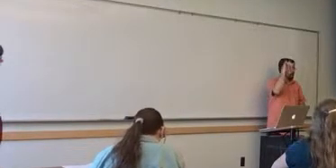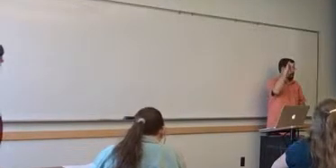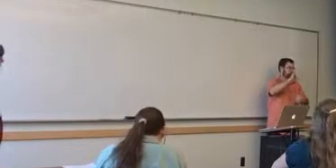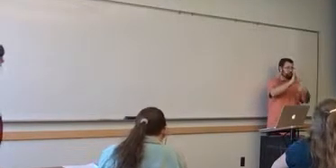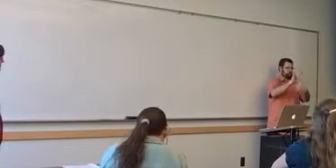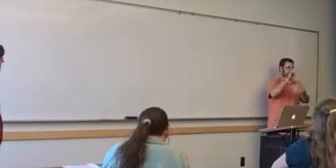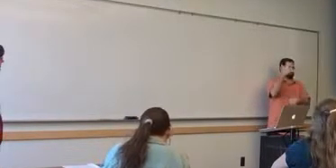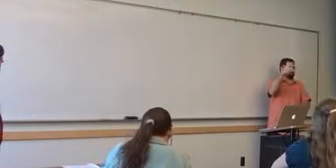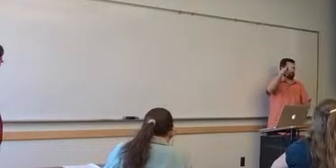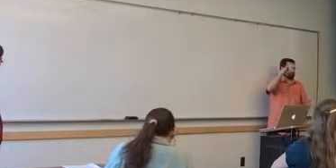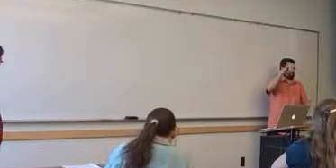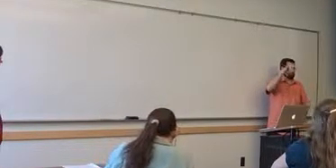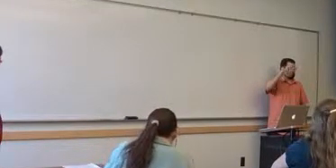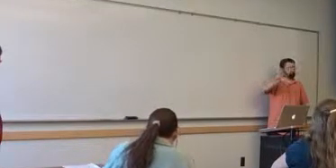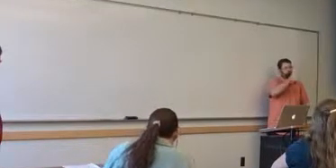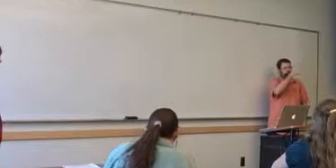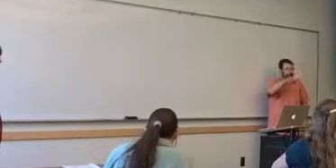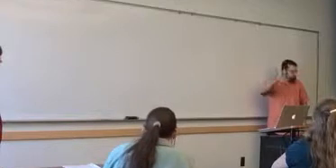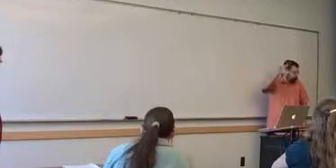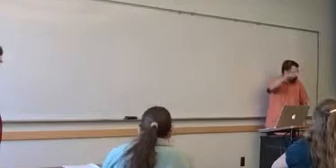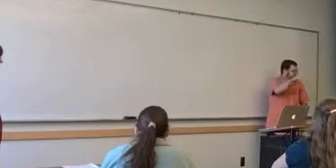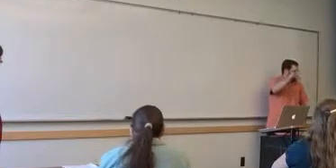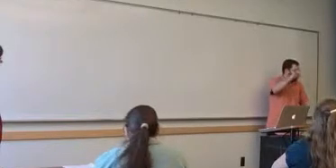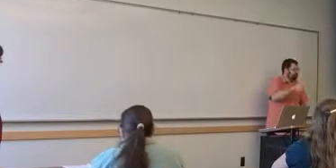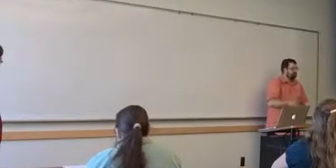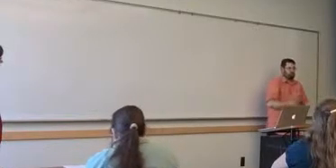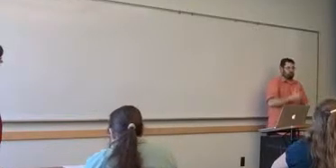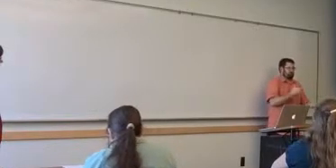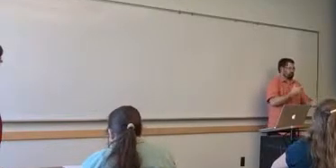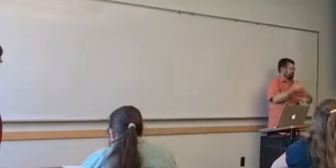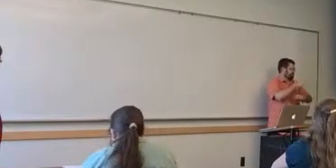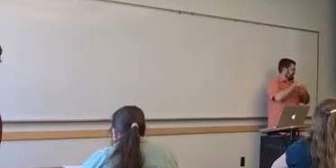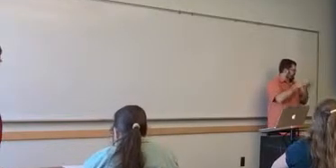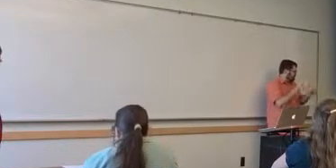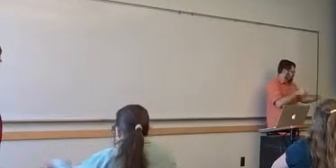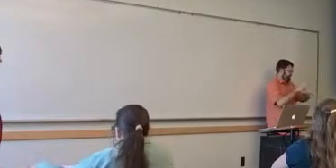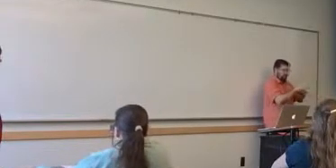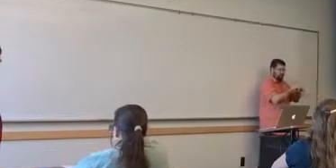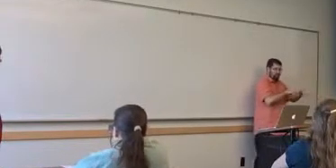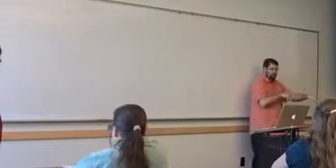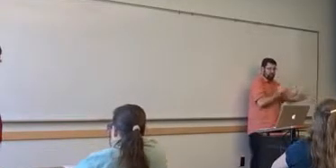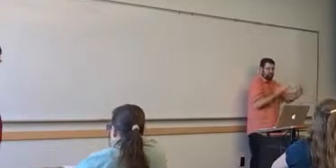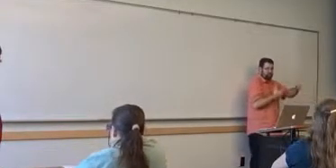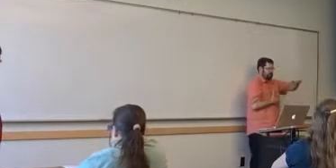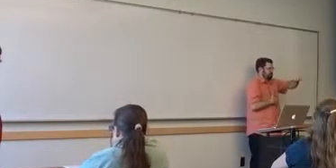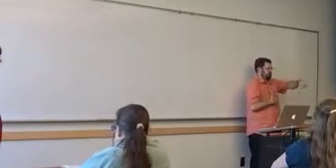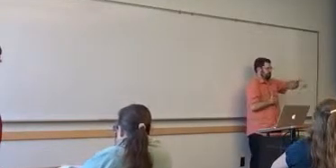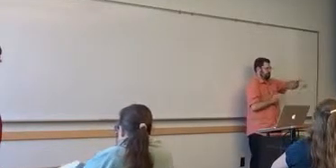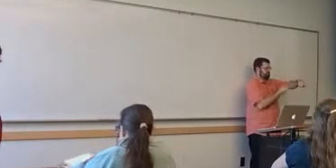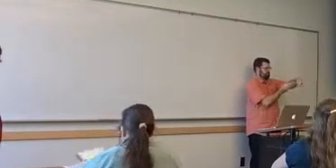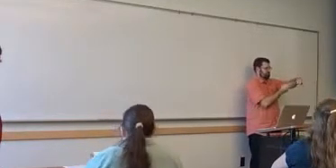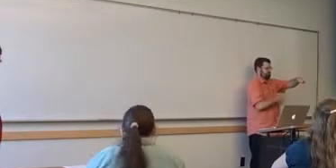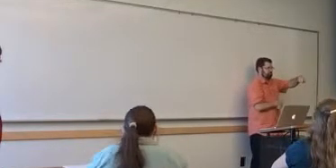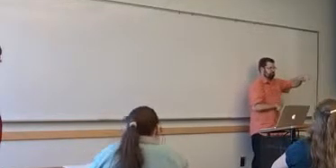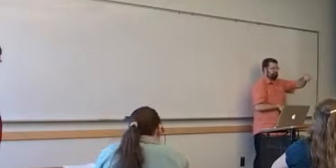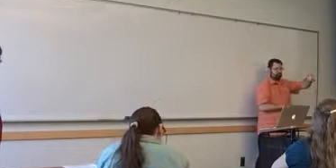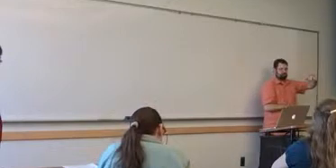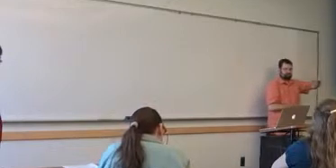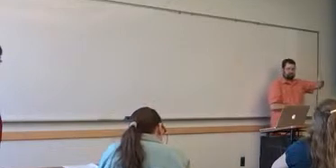mean, you know, bicycle or something. You can make a representation of an airplane here. Make a representation of the chair. You can see it kind